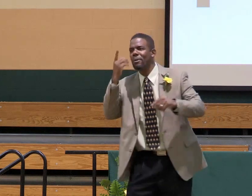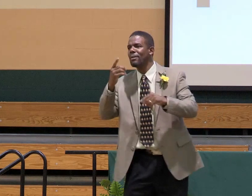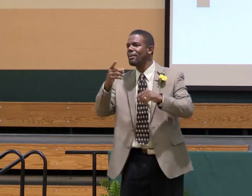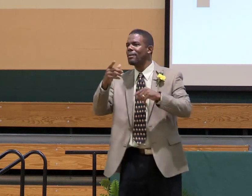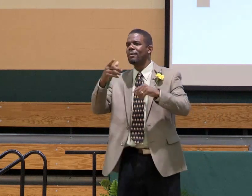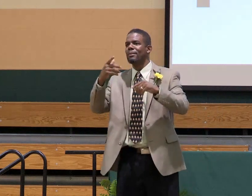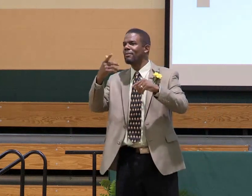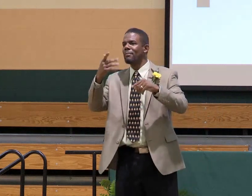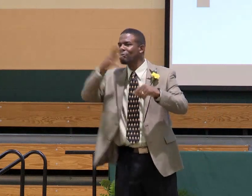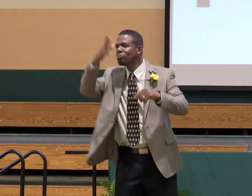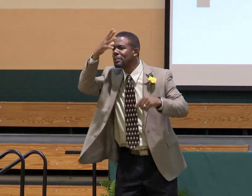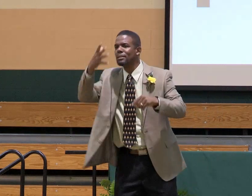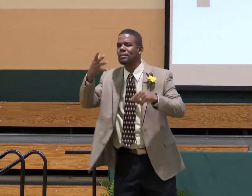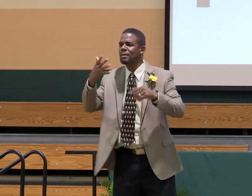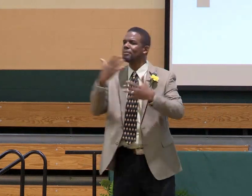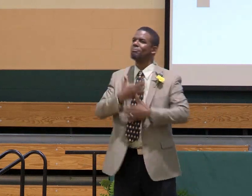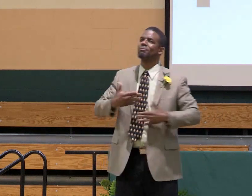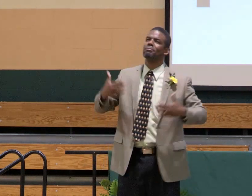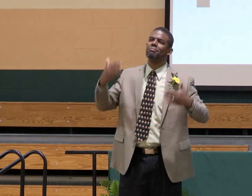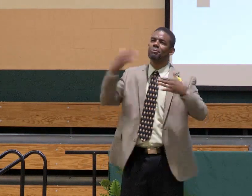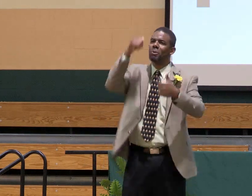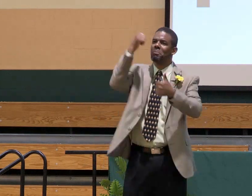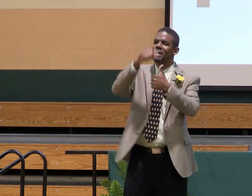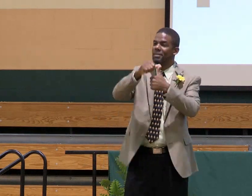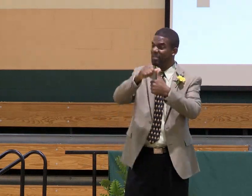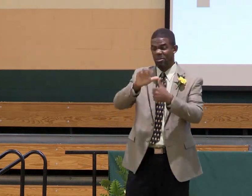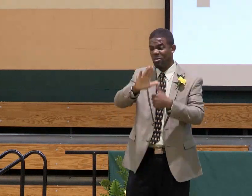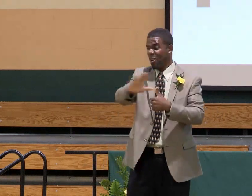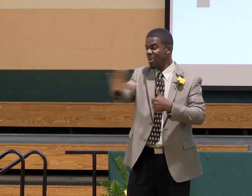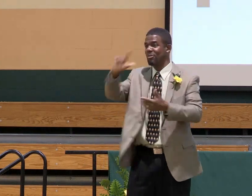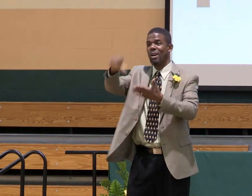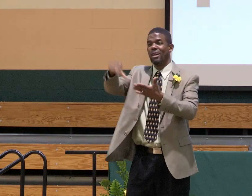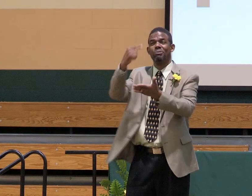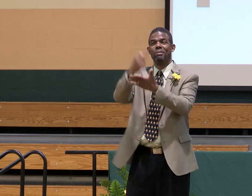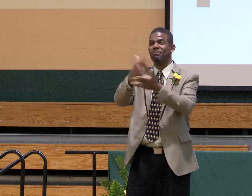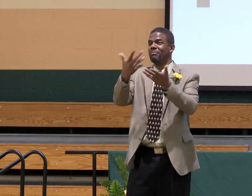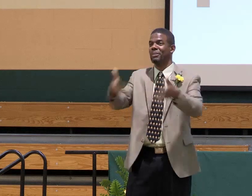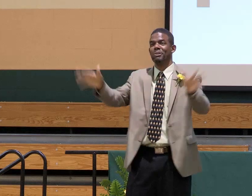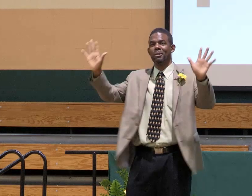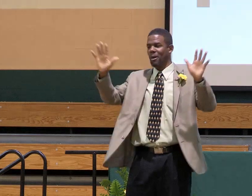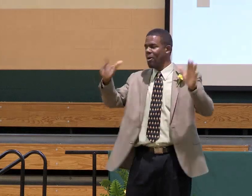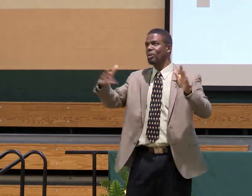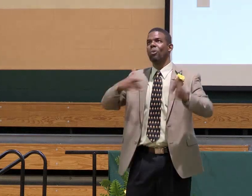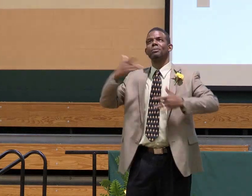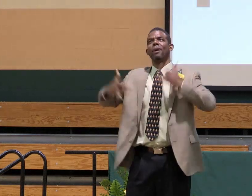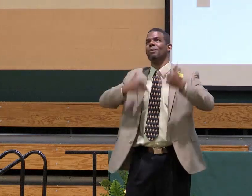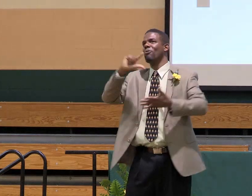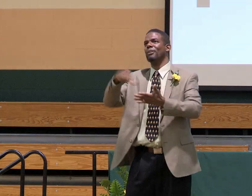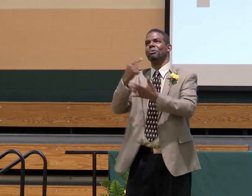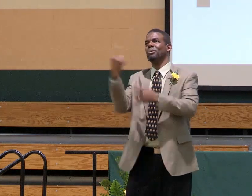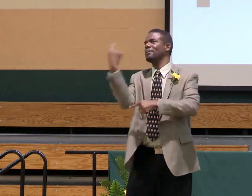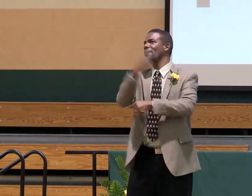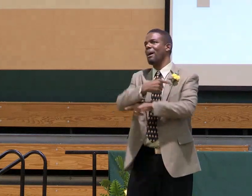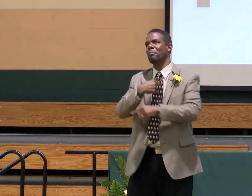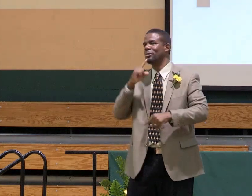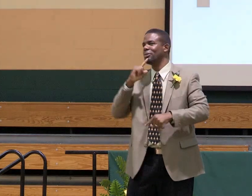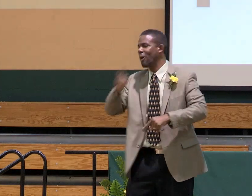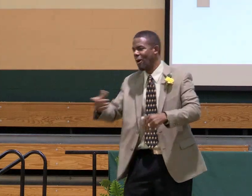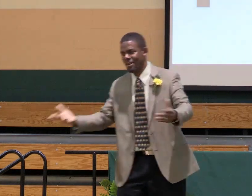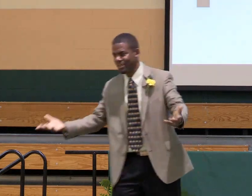friends, life in the dorm, your parents. It's important to remember all that. You know, you've graduated. You've got lots to look back on. This is